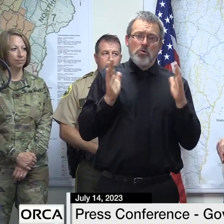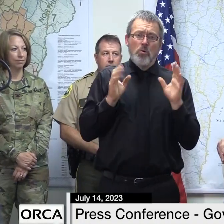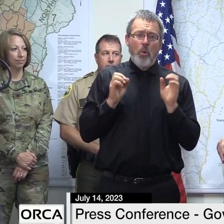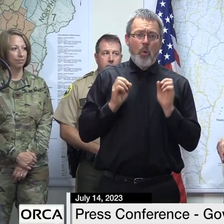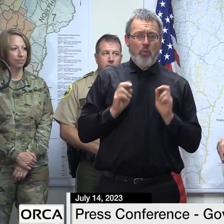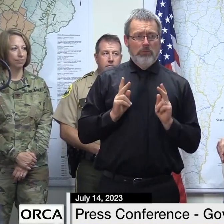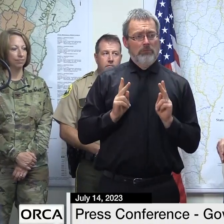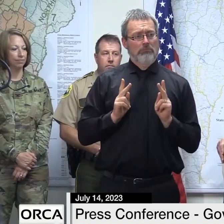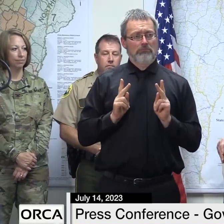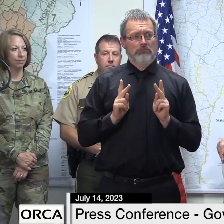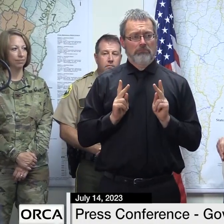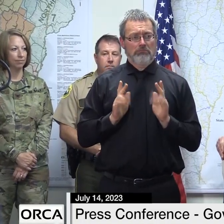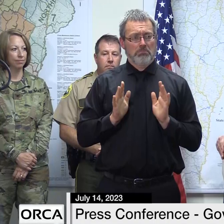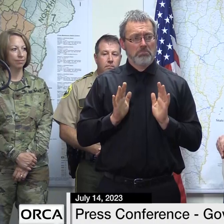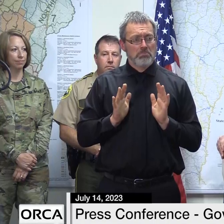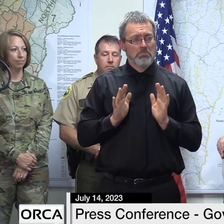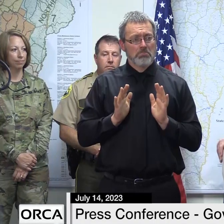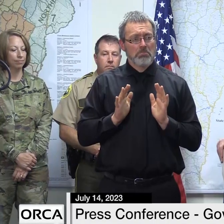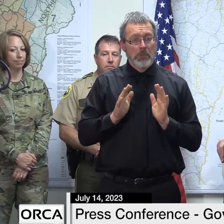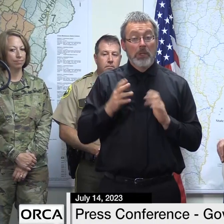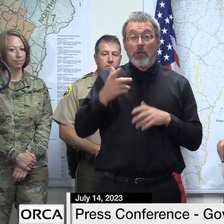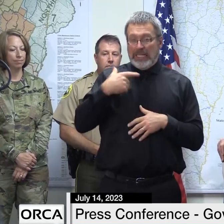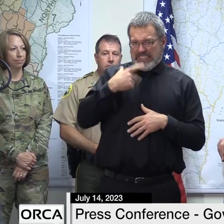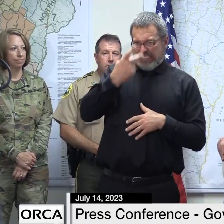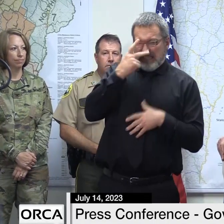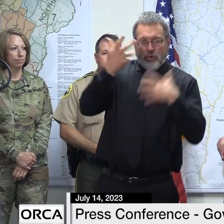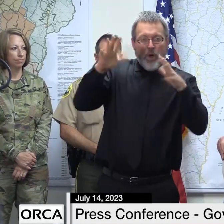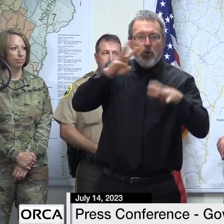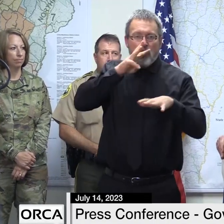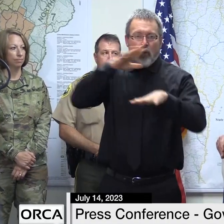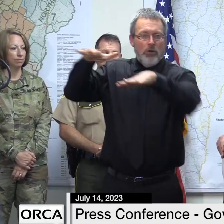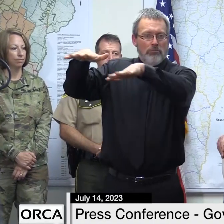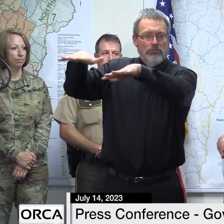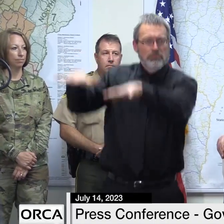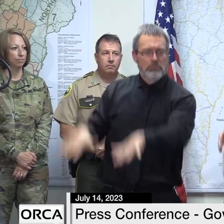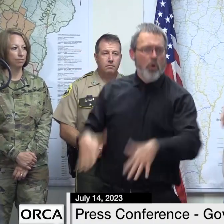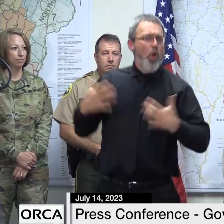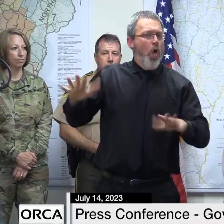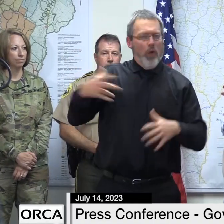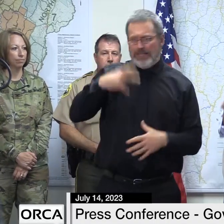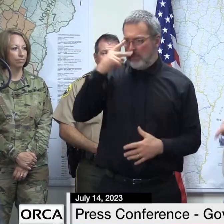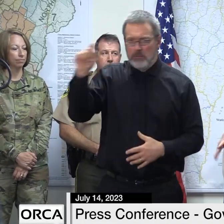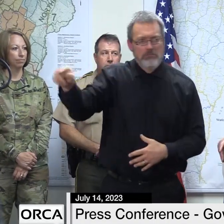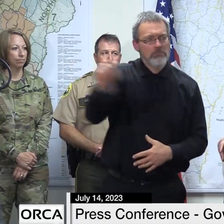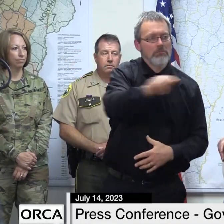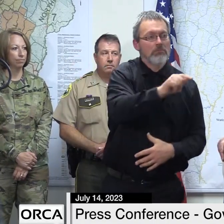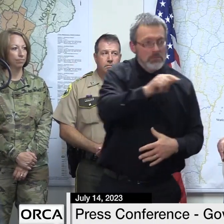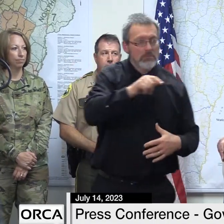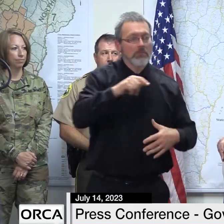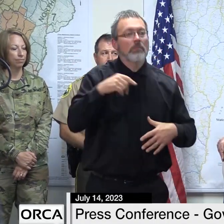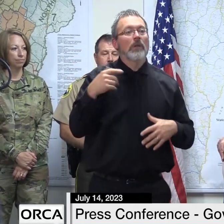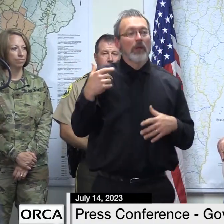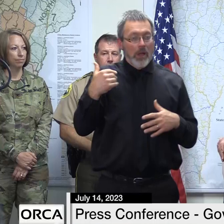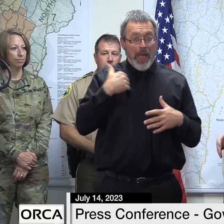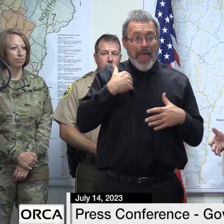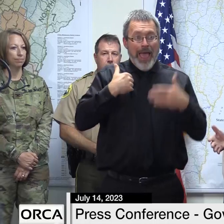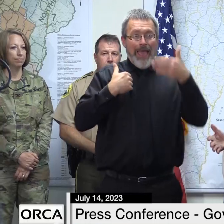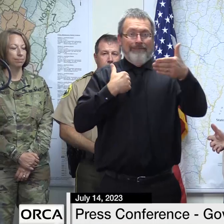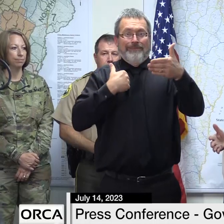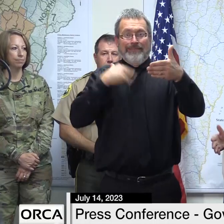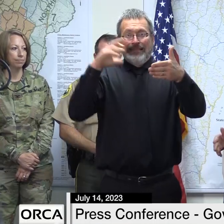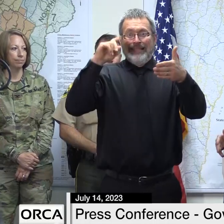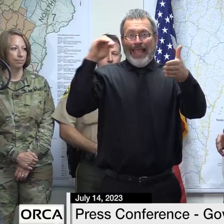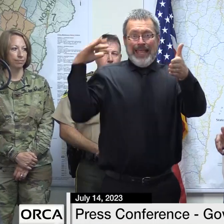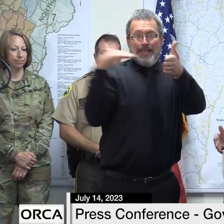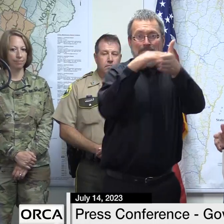and rivers are receding. That's good news. The reservoirs and dams, we're seeing that level recede. So we